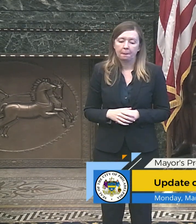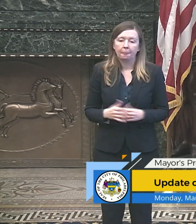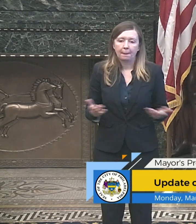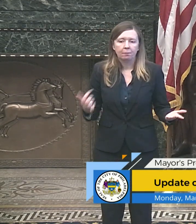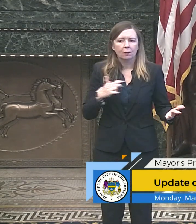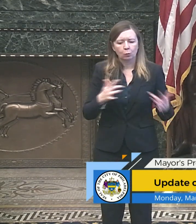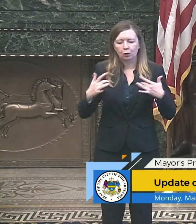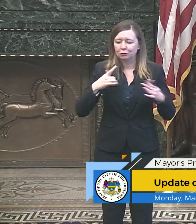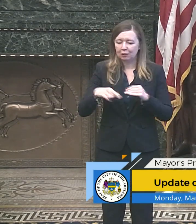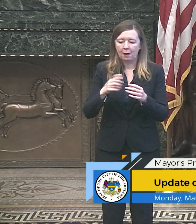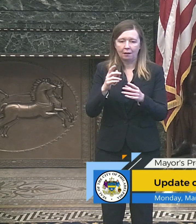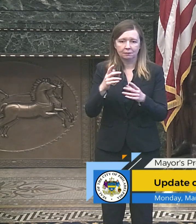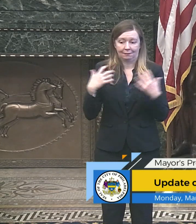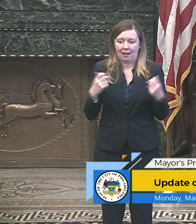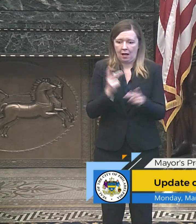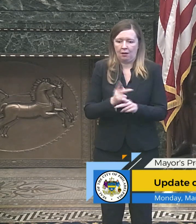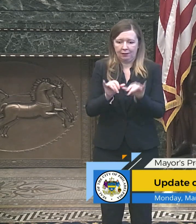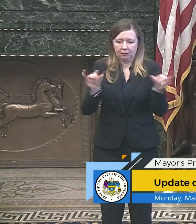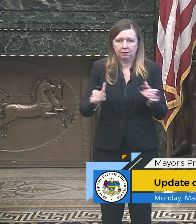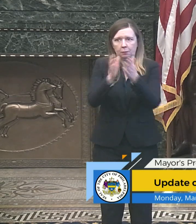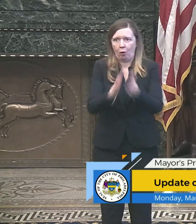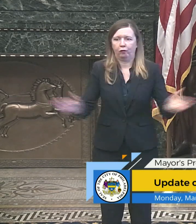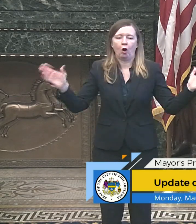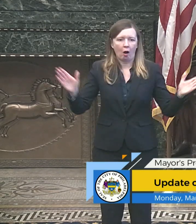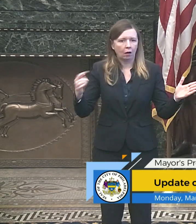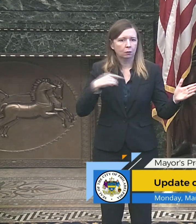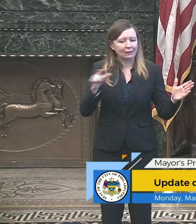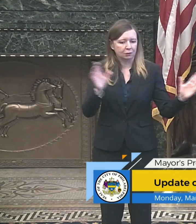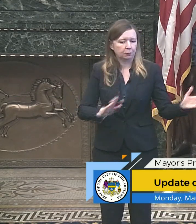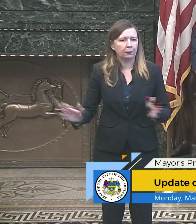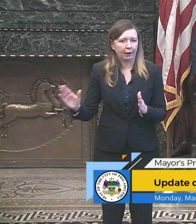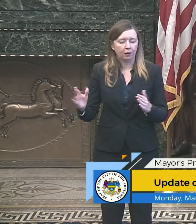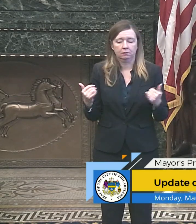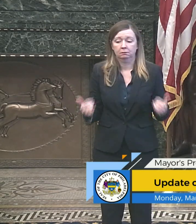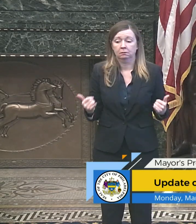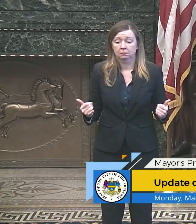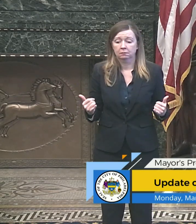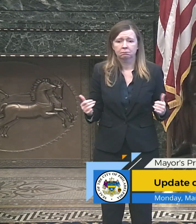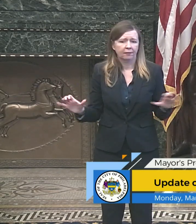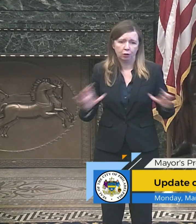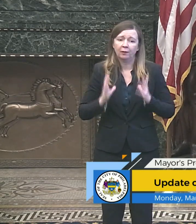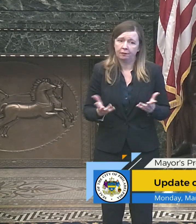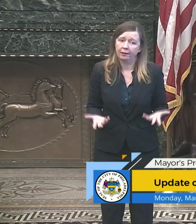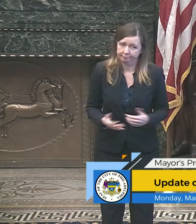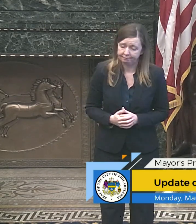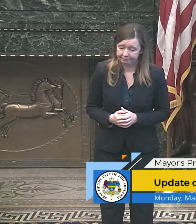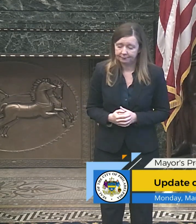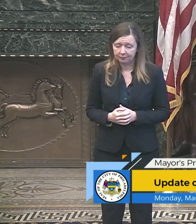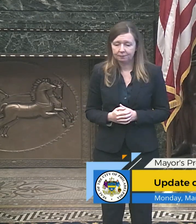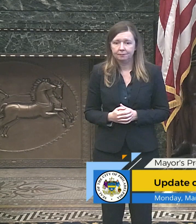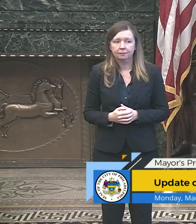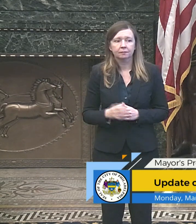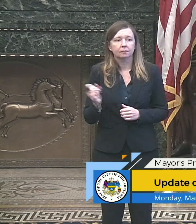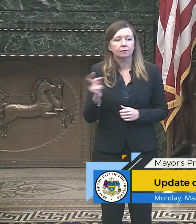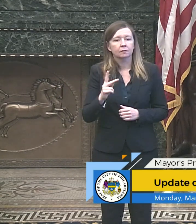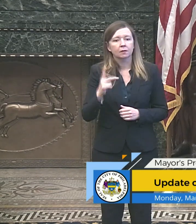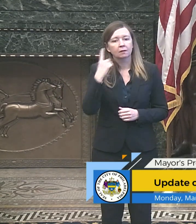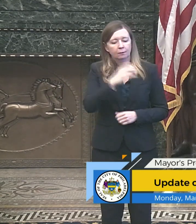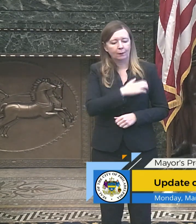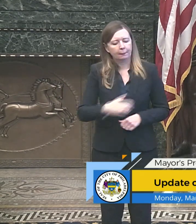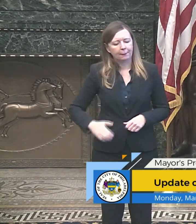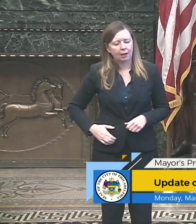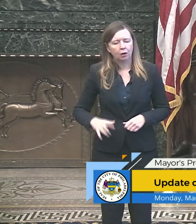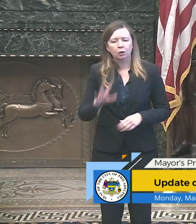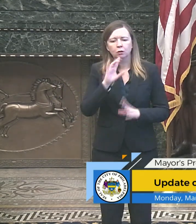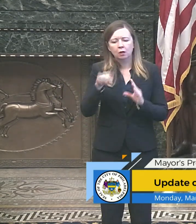We're concerned about our healthcare system overall, and our healthcare system has to prepare for it. At the moment, they're doing fine. Okay, and then for the mayor, when